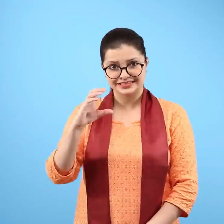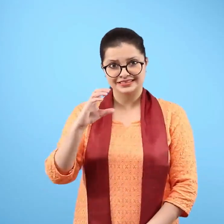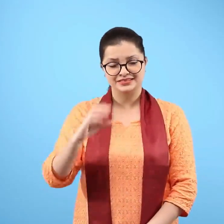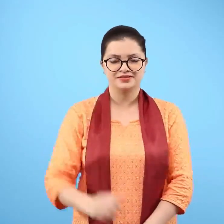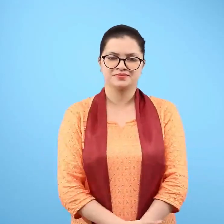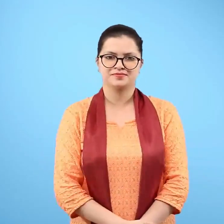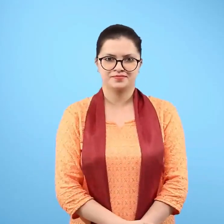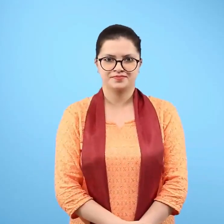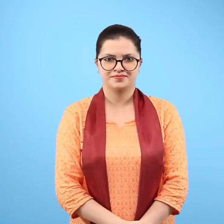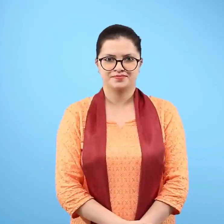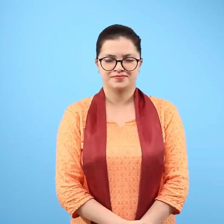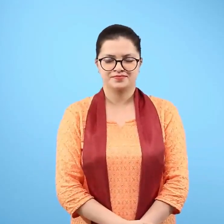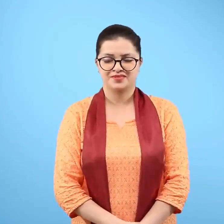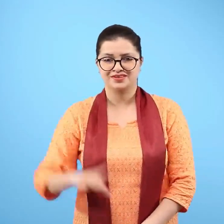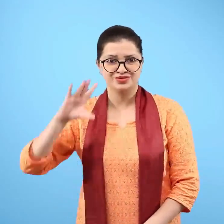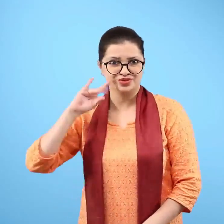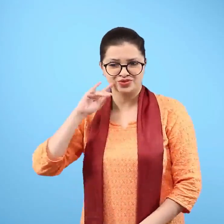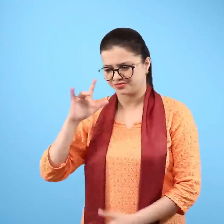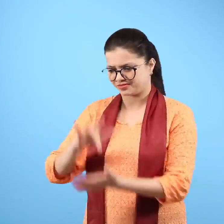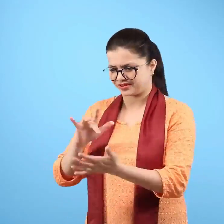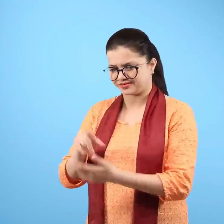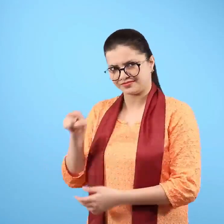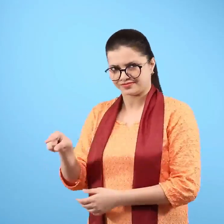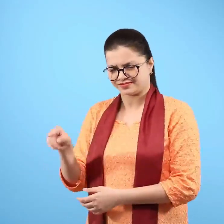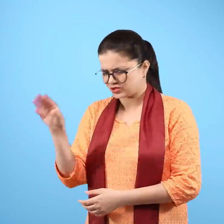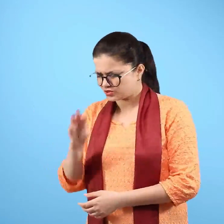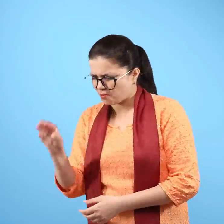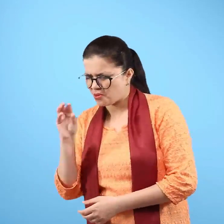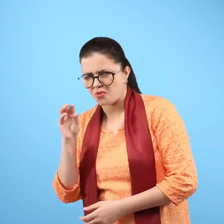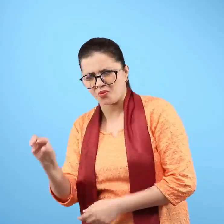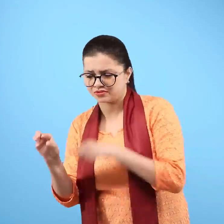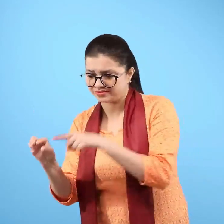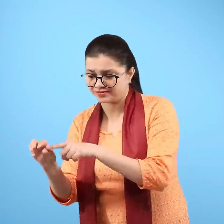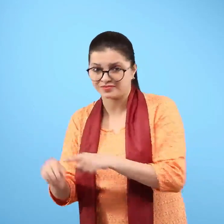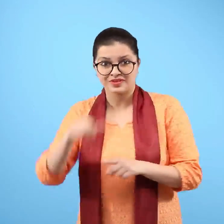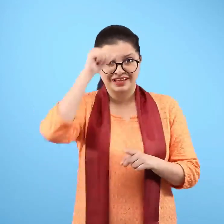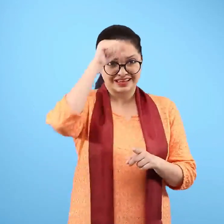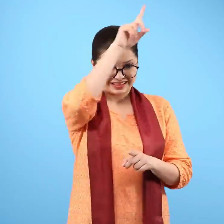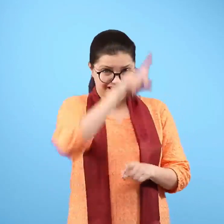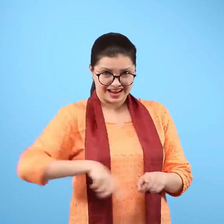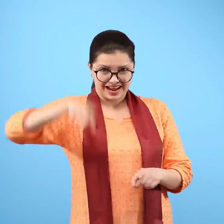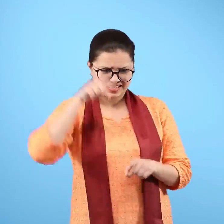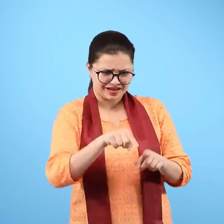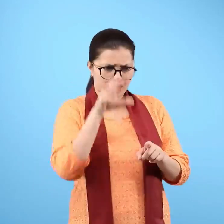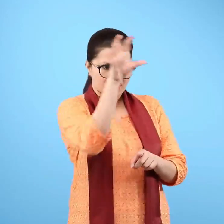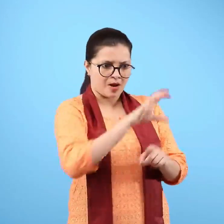C. Which state is about 8 times bigger in area than Sikkim?